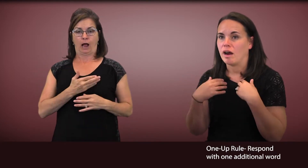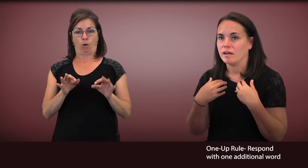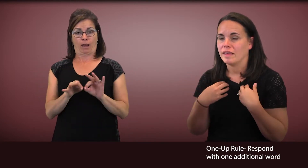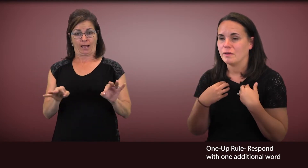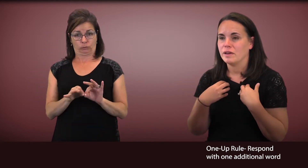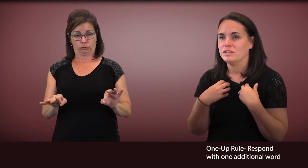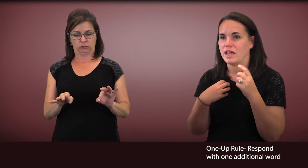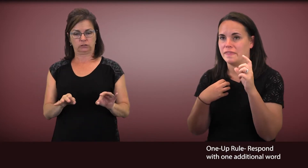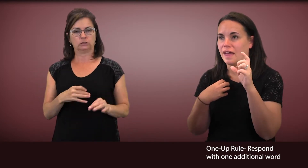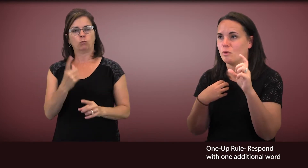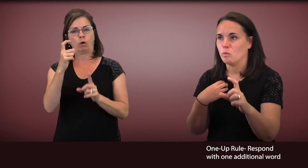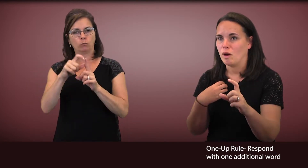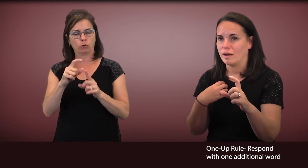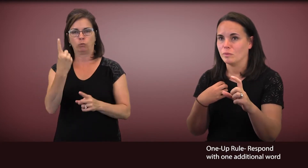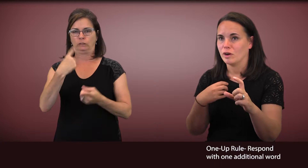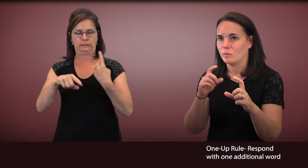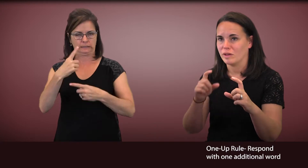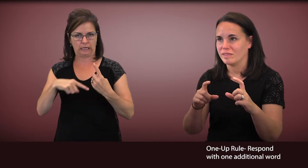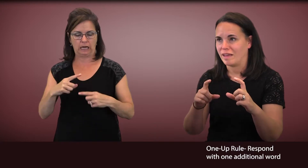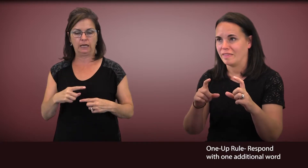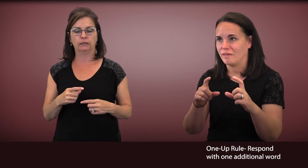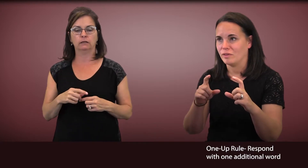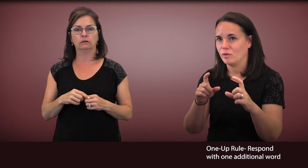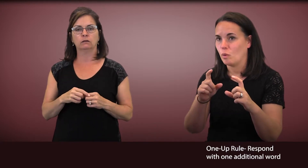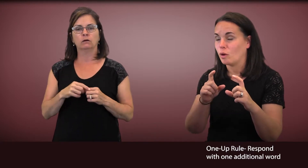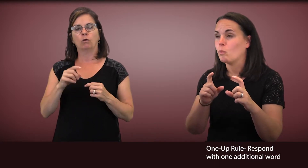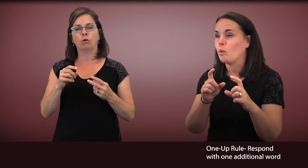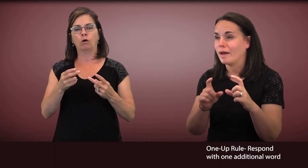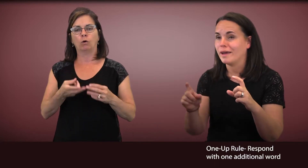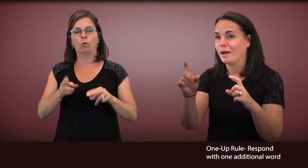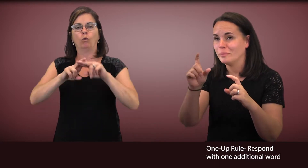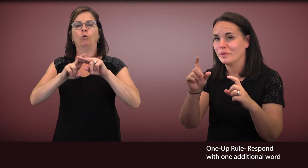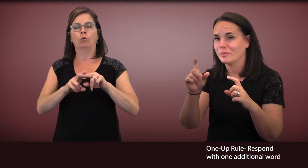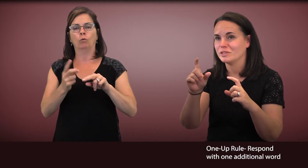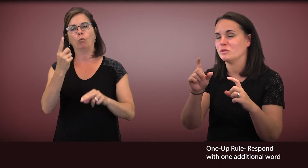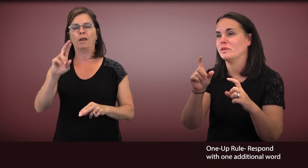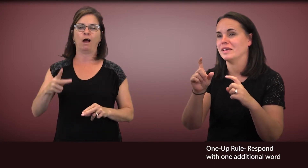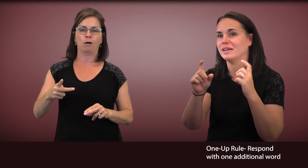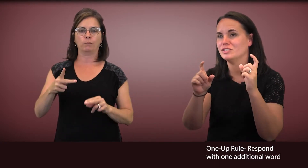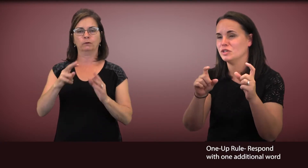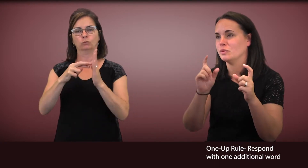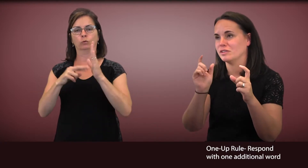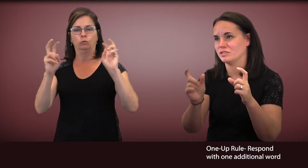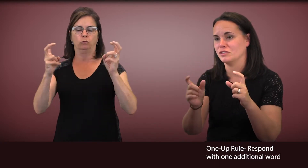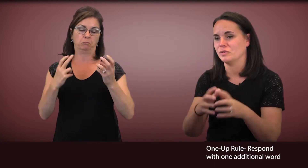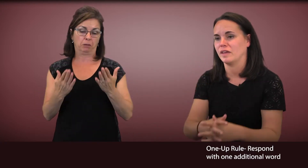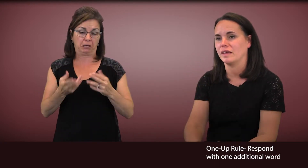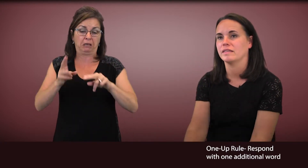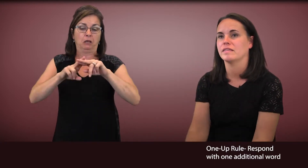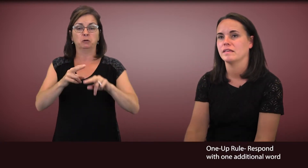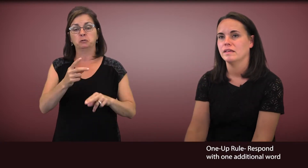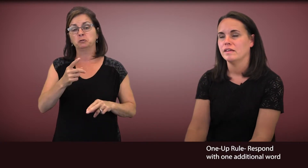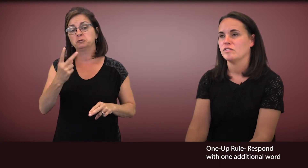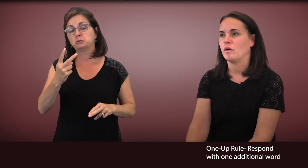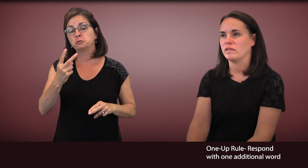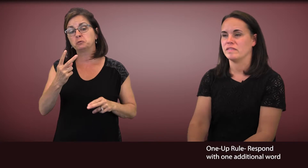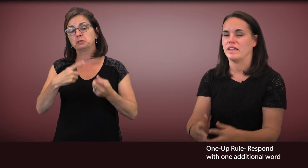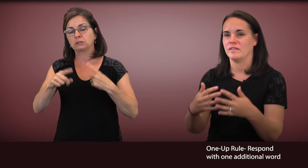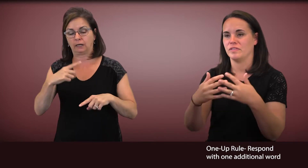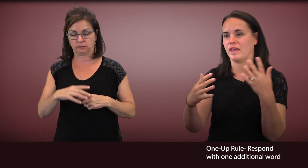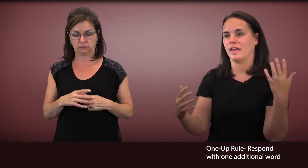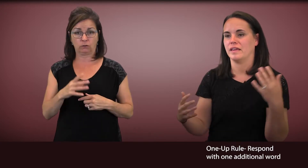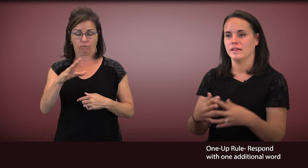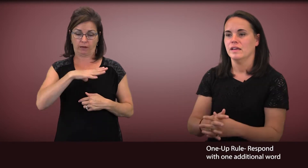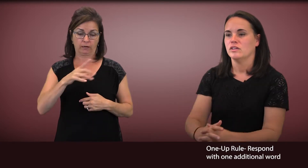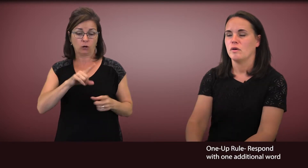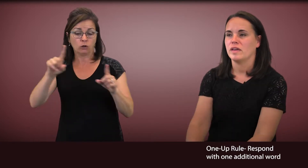keep our language at that one word, one sign level, or one up, which would be 2 words or 2 signs. So instead